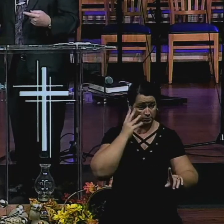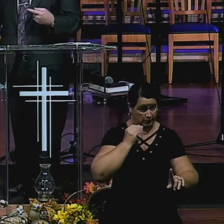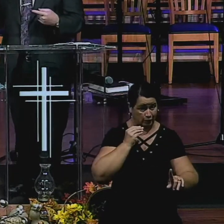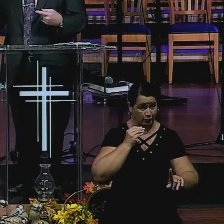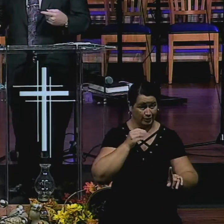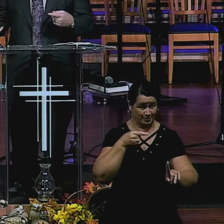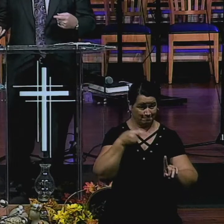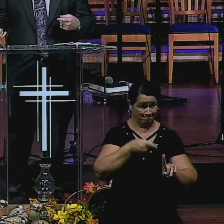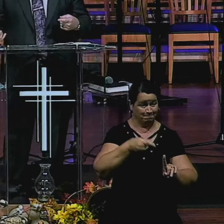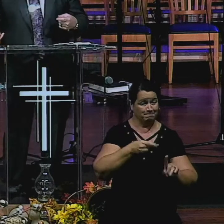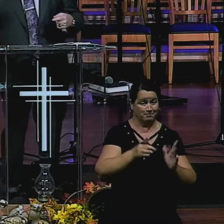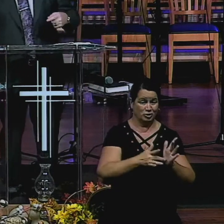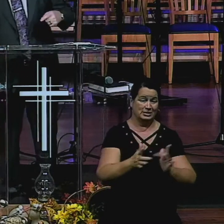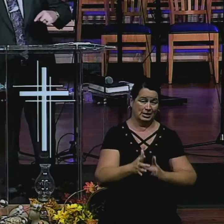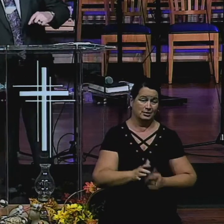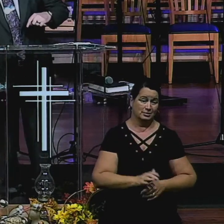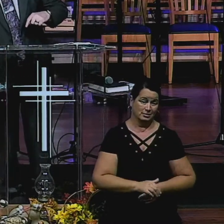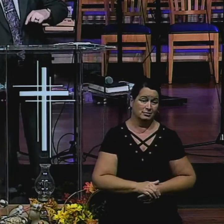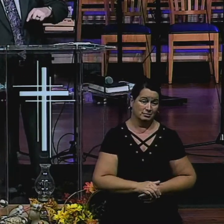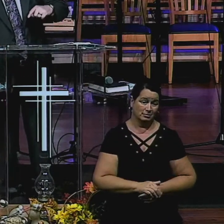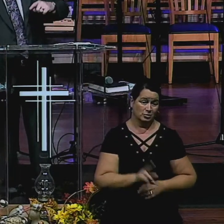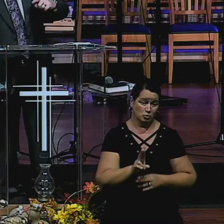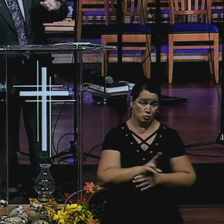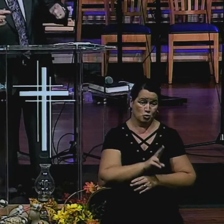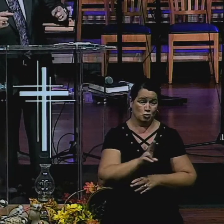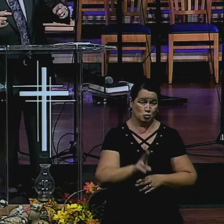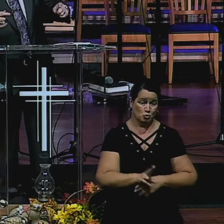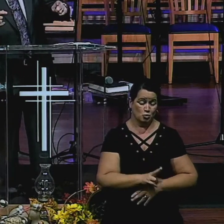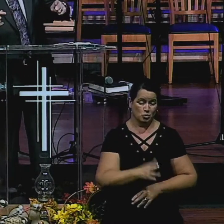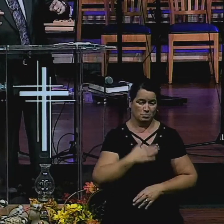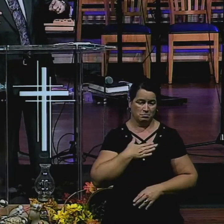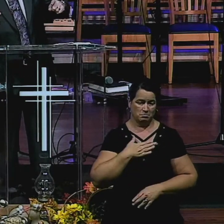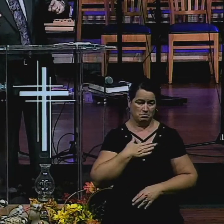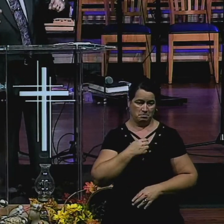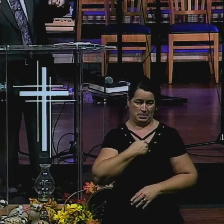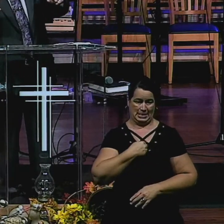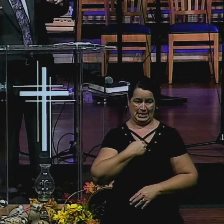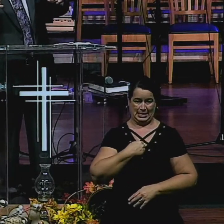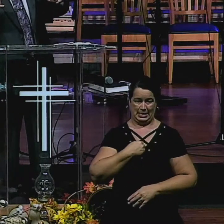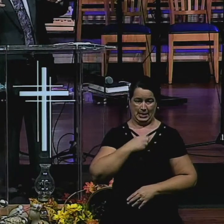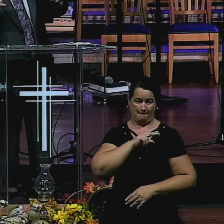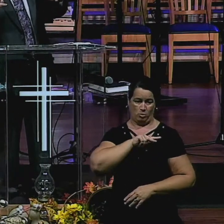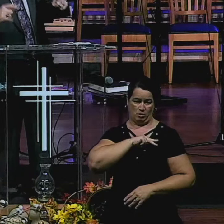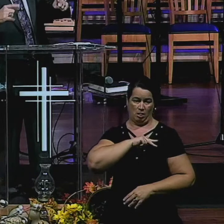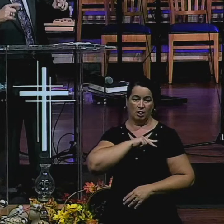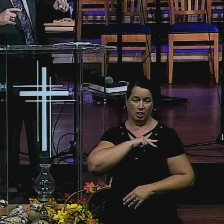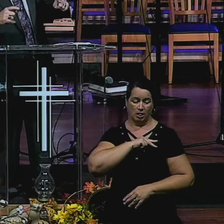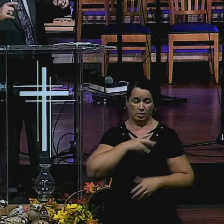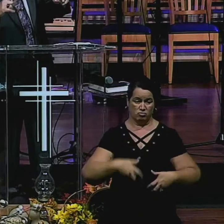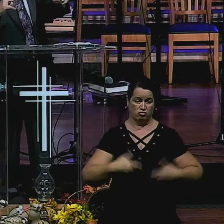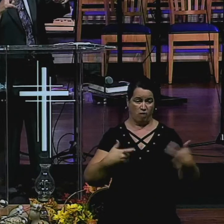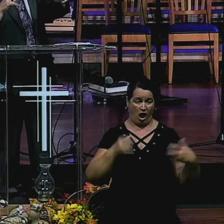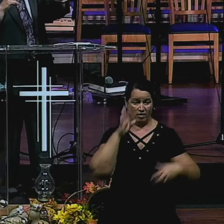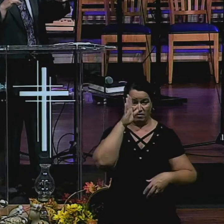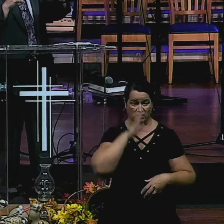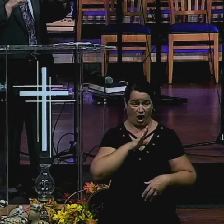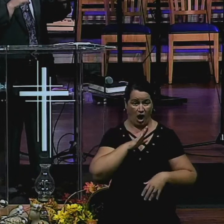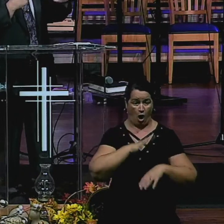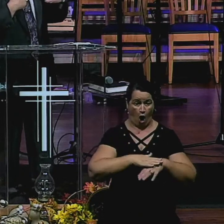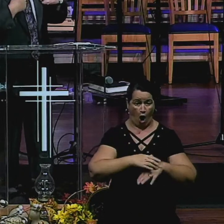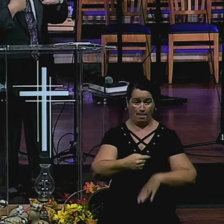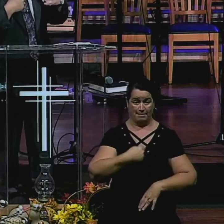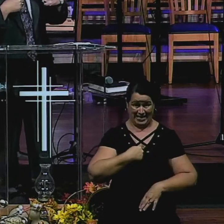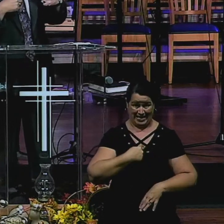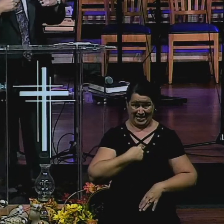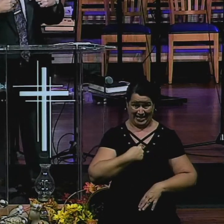I like to make that a little more personal and just simply use the personal pronoun, the wrath of God that should have been